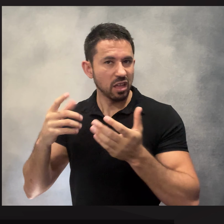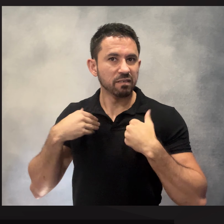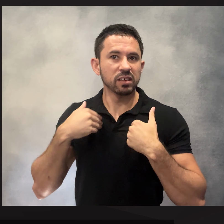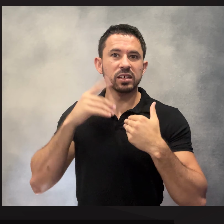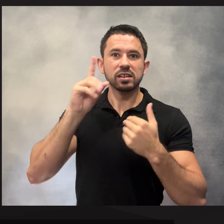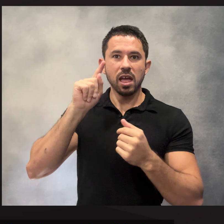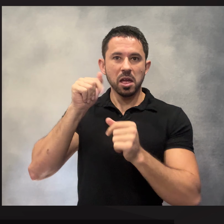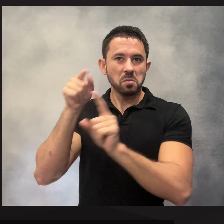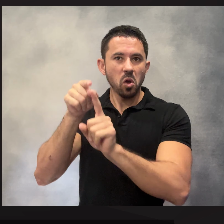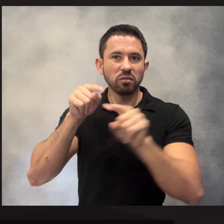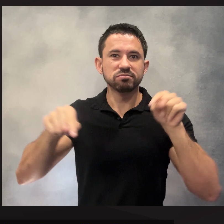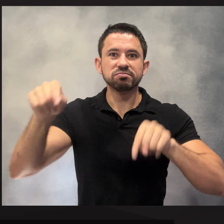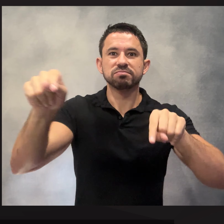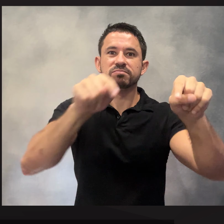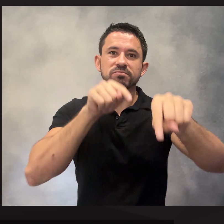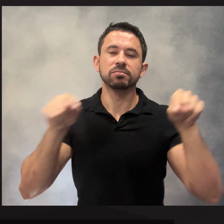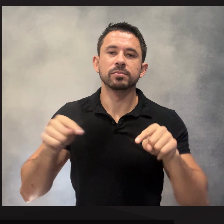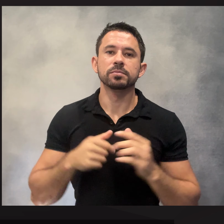points available.